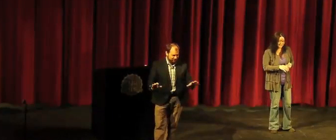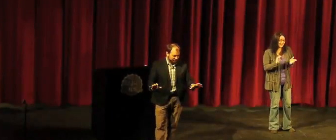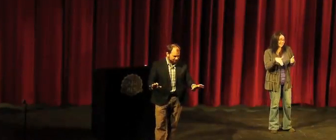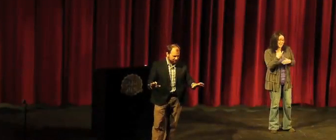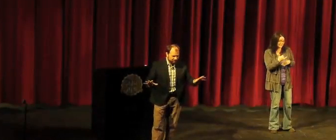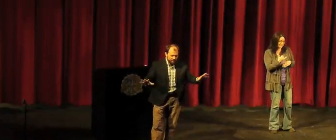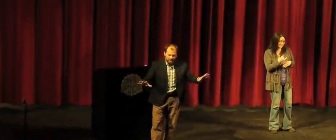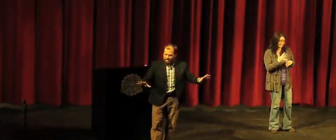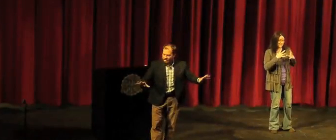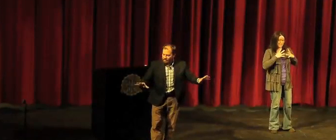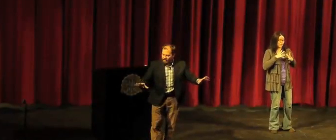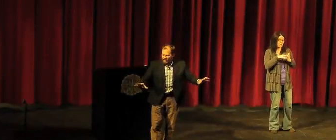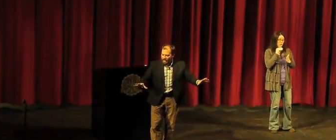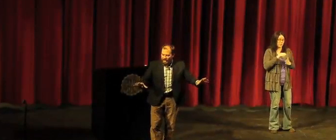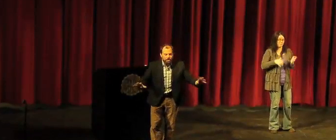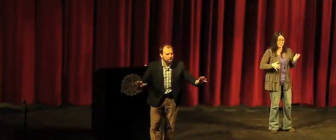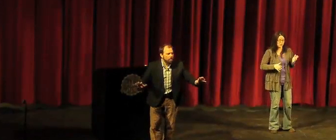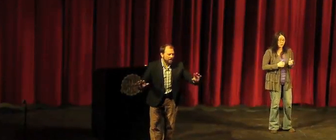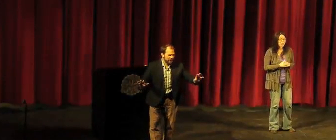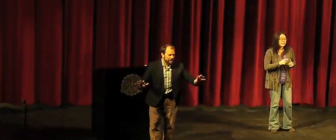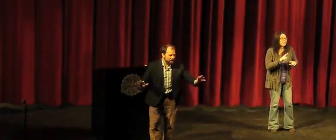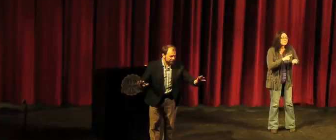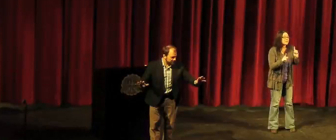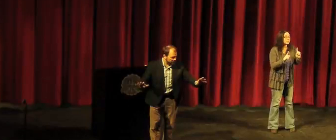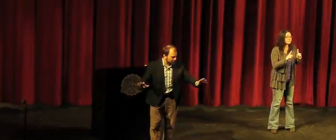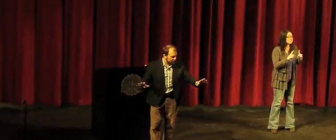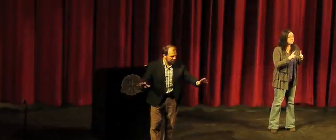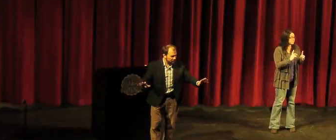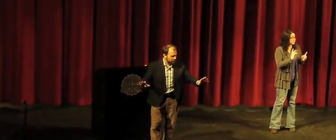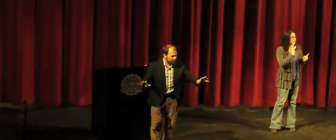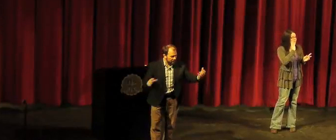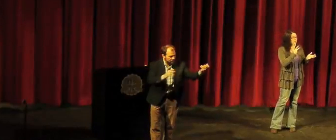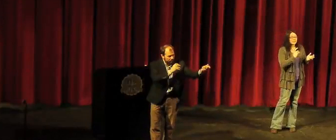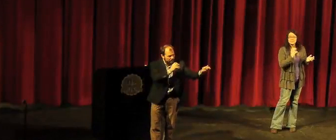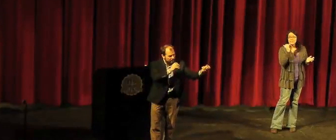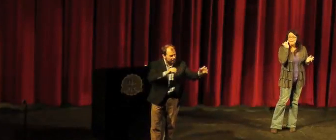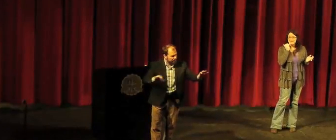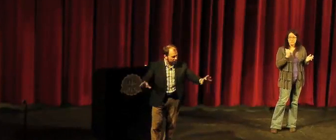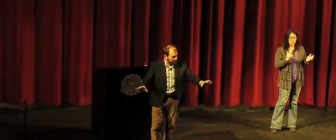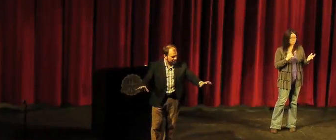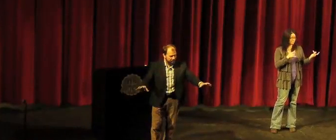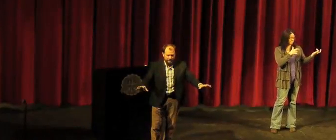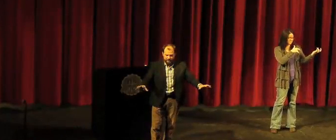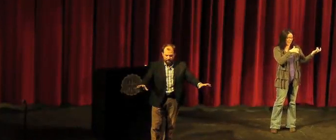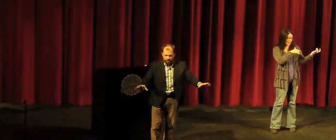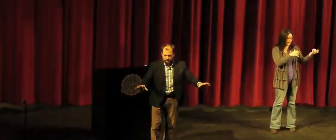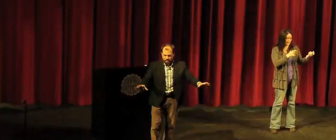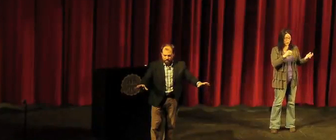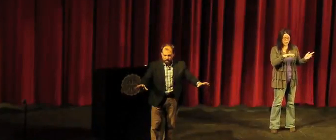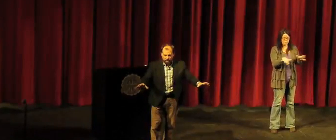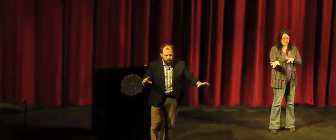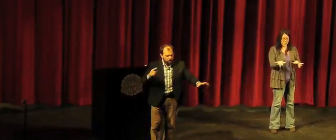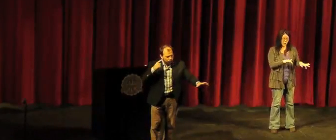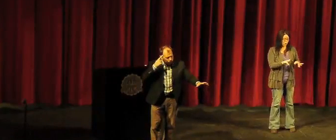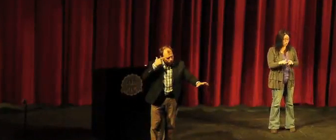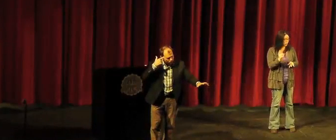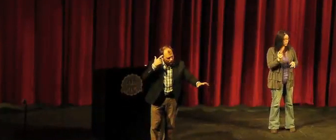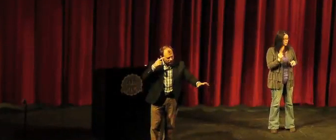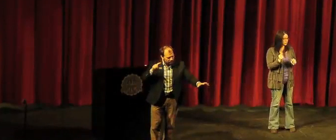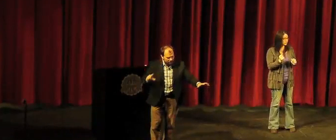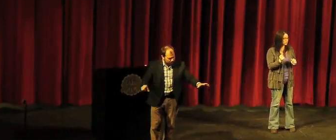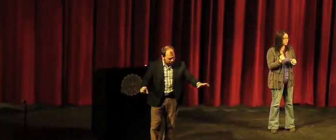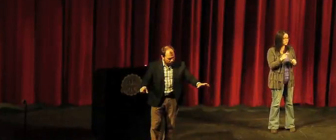the banjo. But I know, I at least know this, if you're playing your violin or playing a piano, you